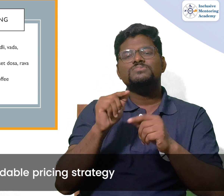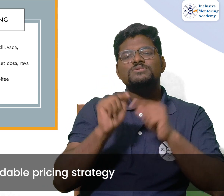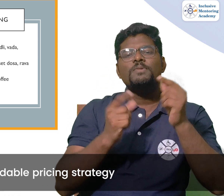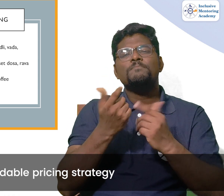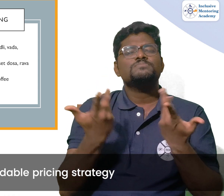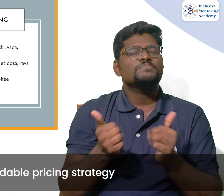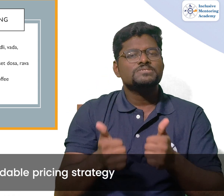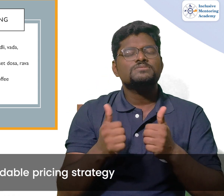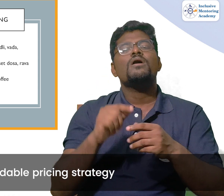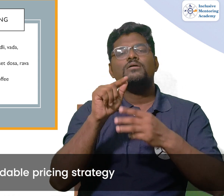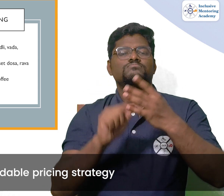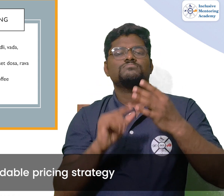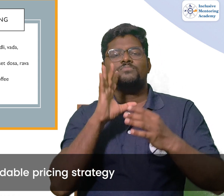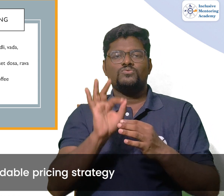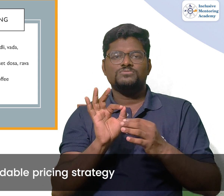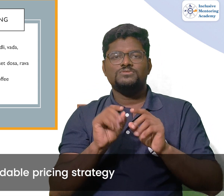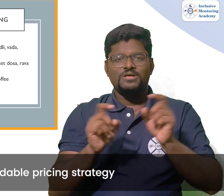Affordable pricing strategy.